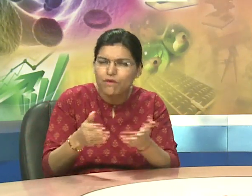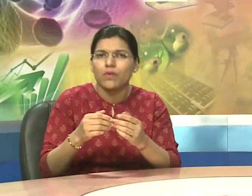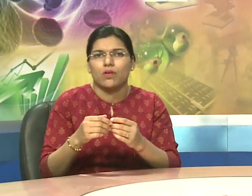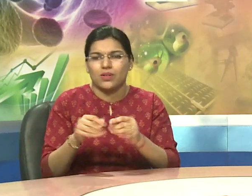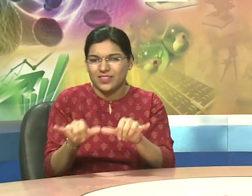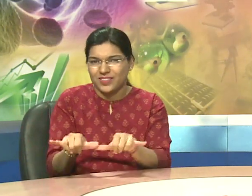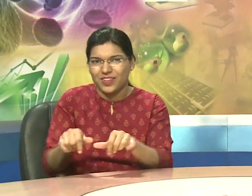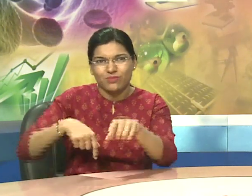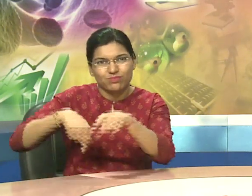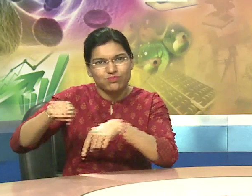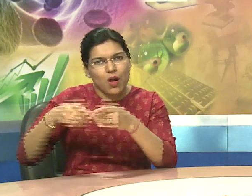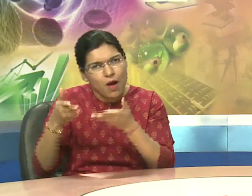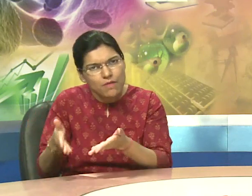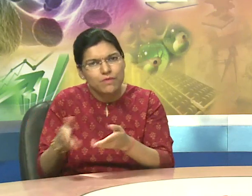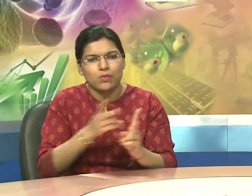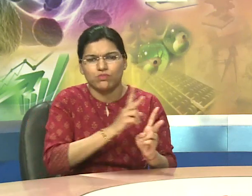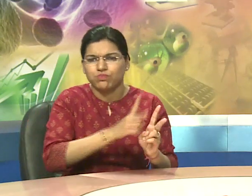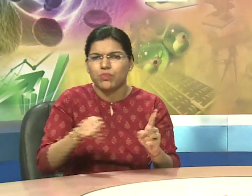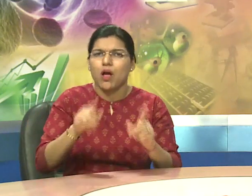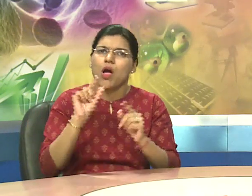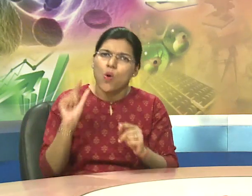transport, air transport, land transport,